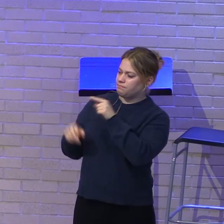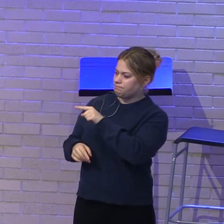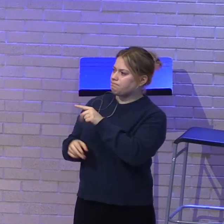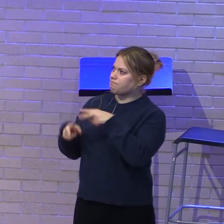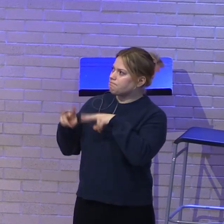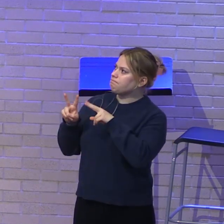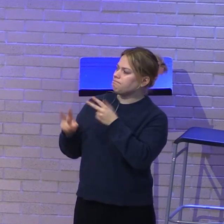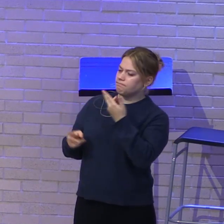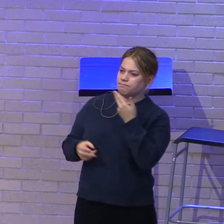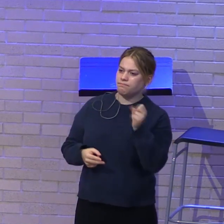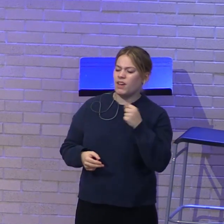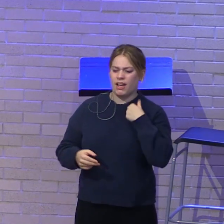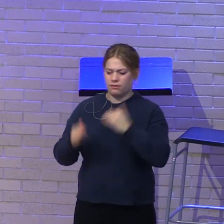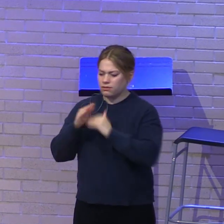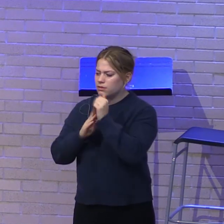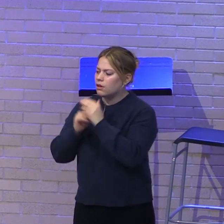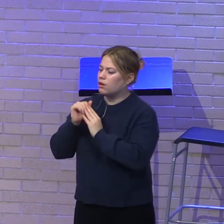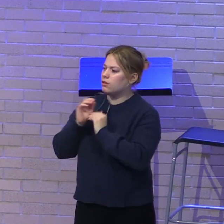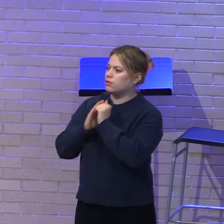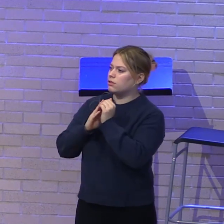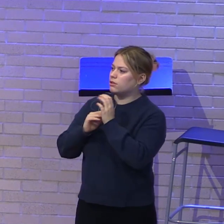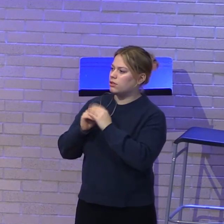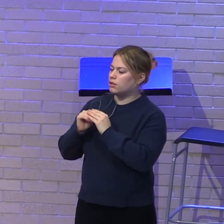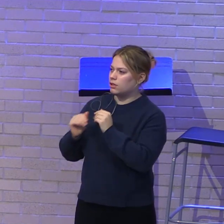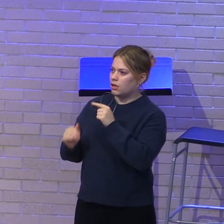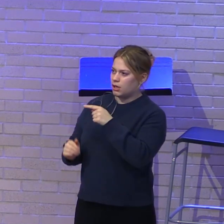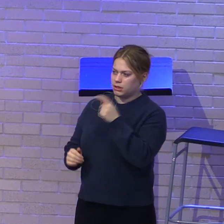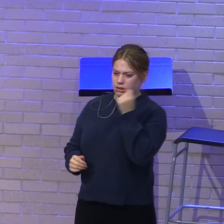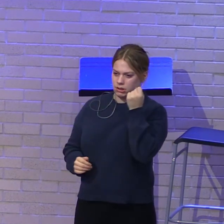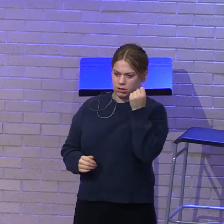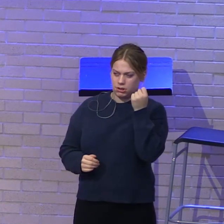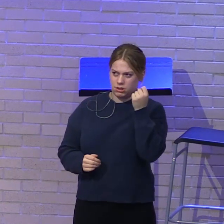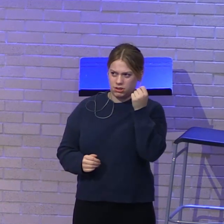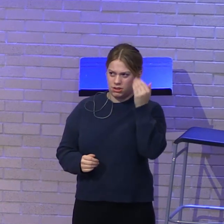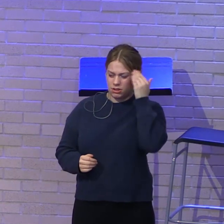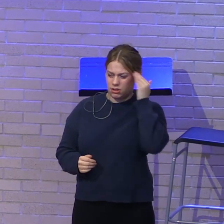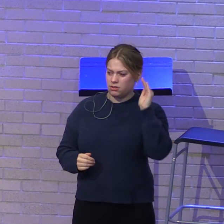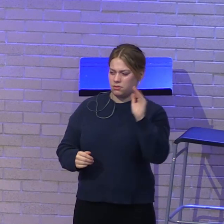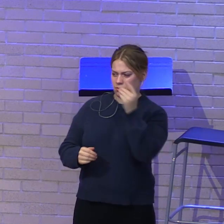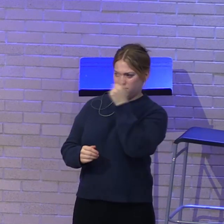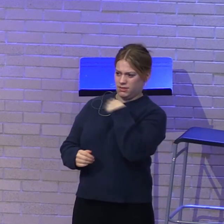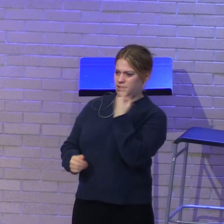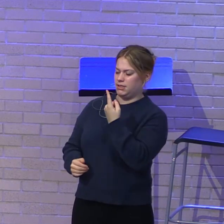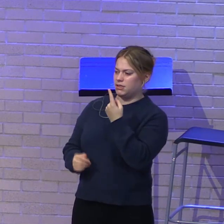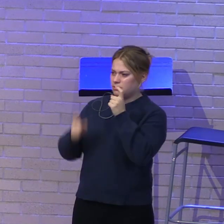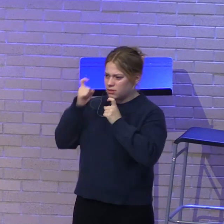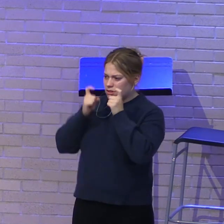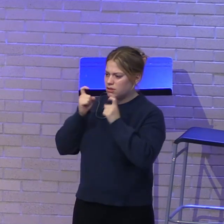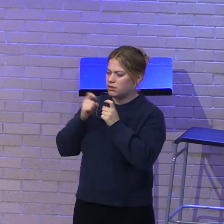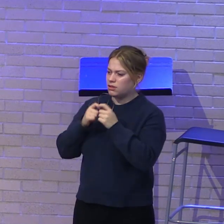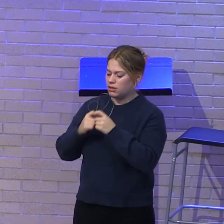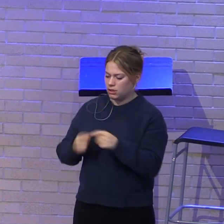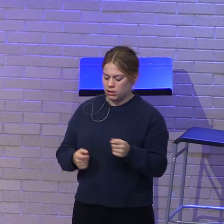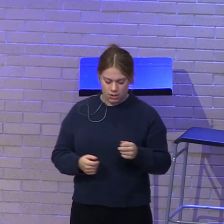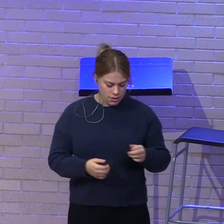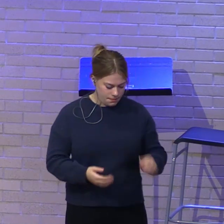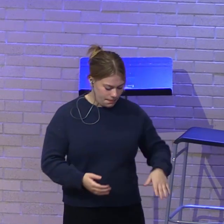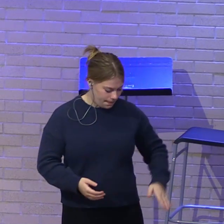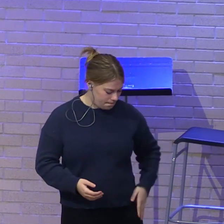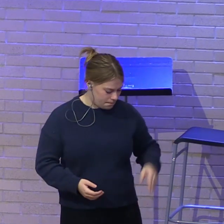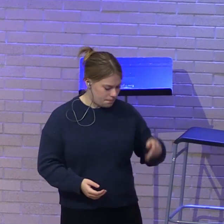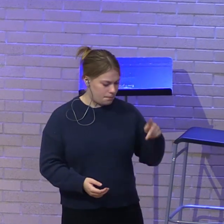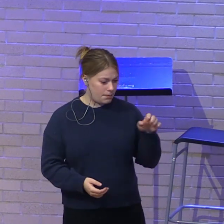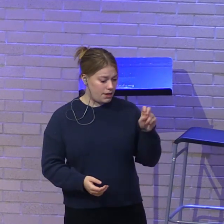around, but I had not recognized this face she had put on. She turned to her side, picked up a pen,